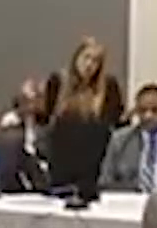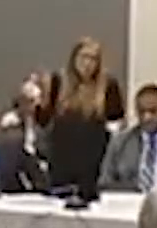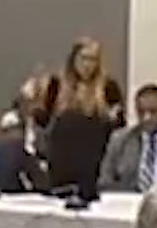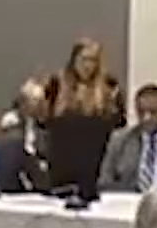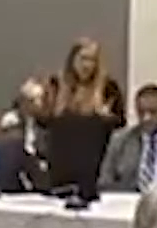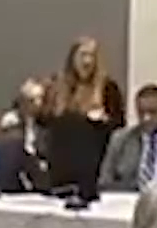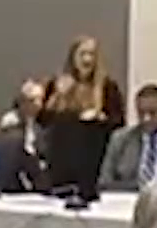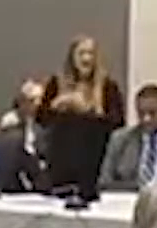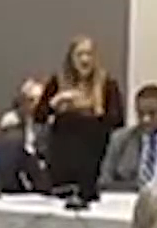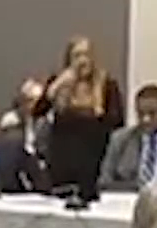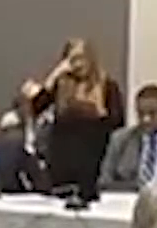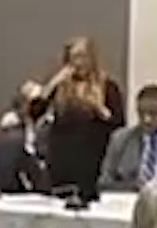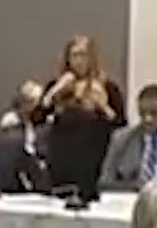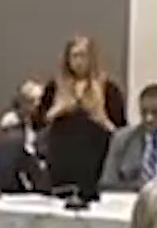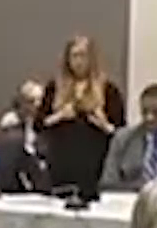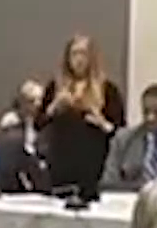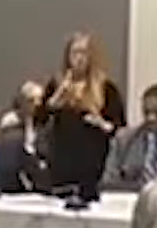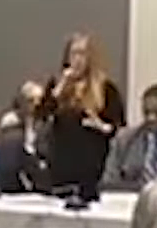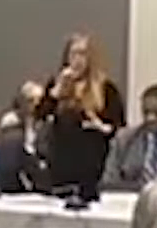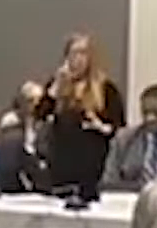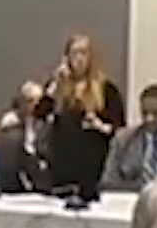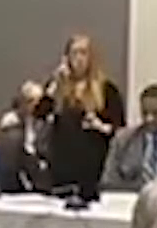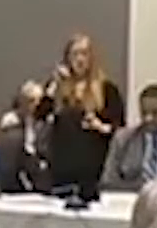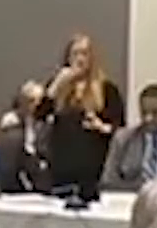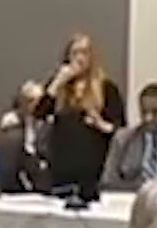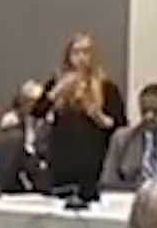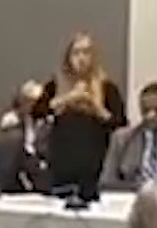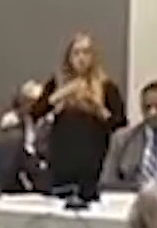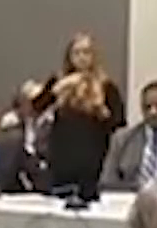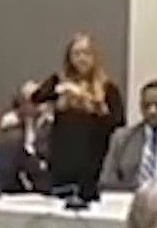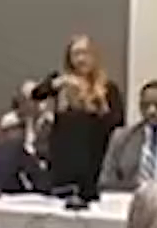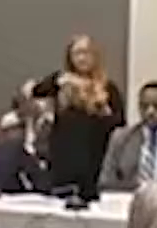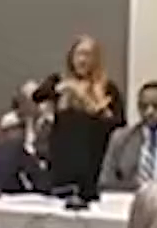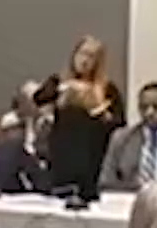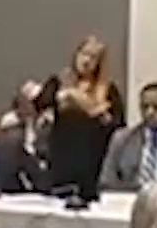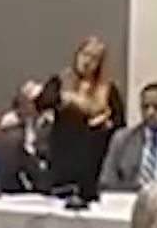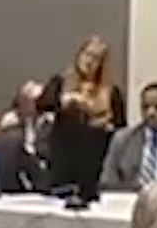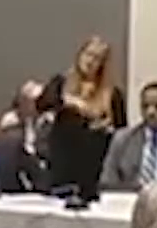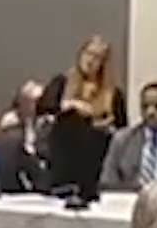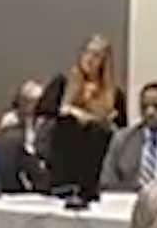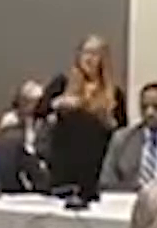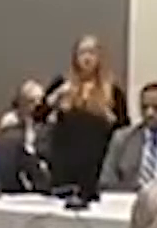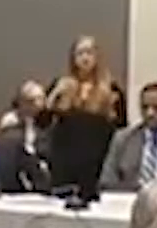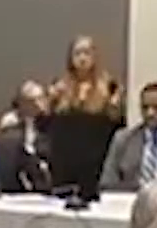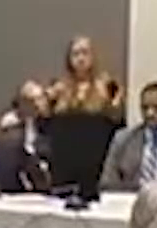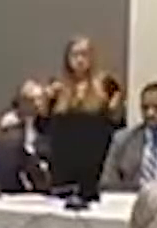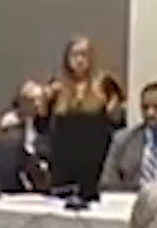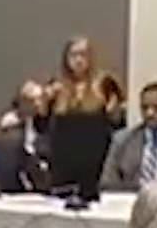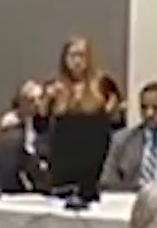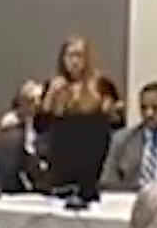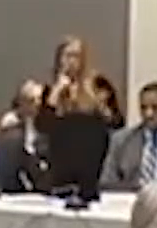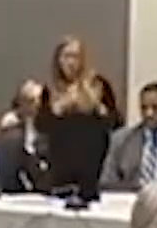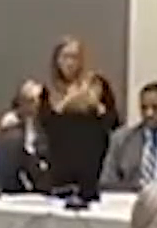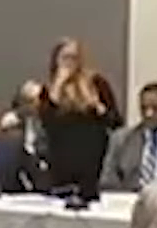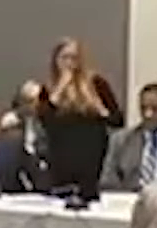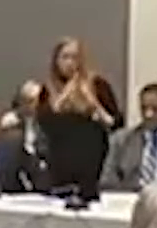idea that customers who are good, have a good track record, maybe that's